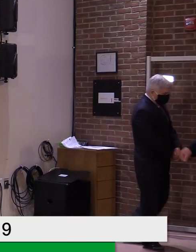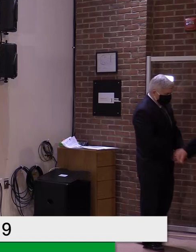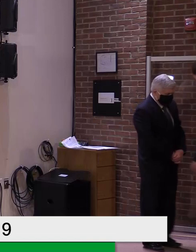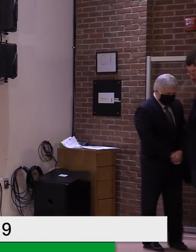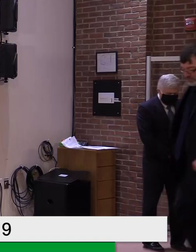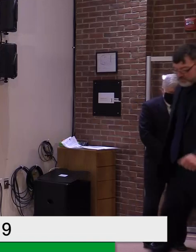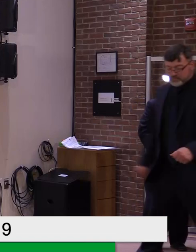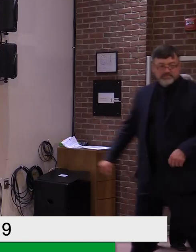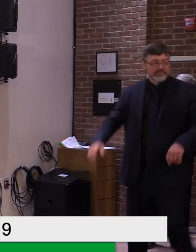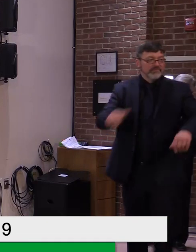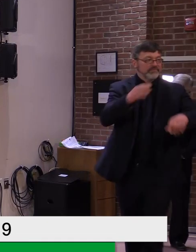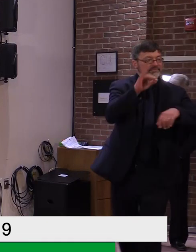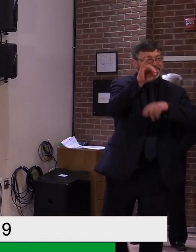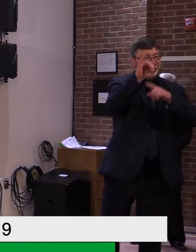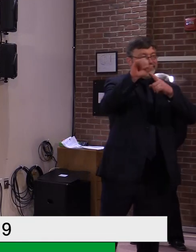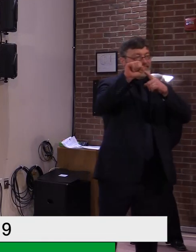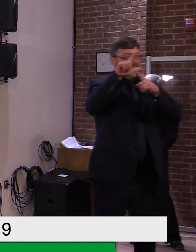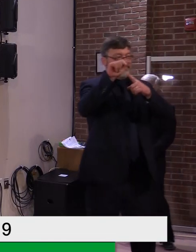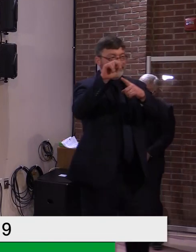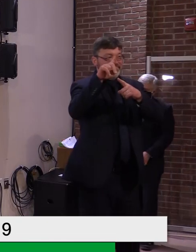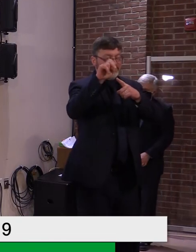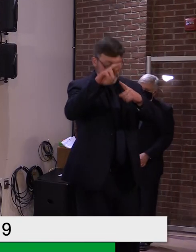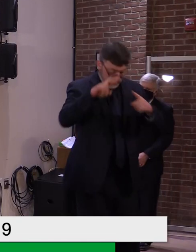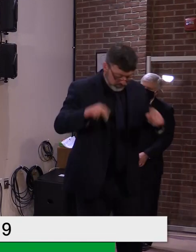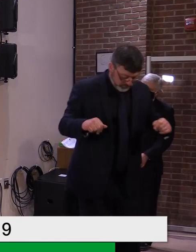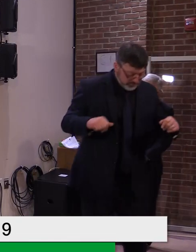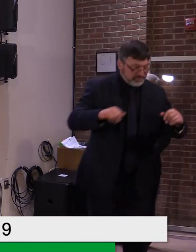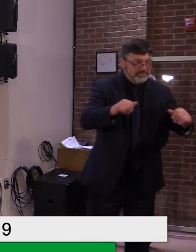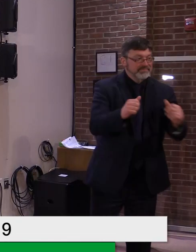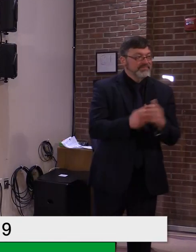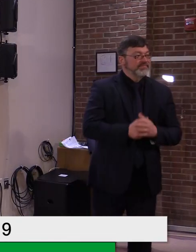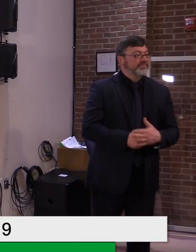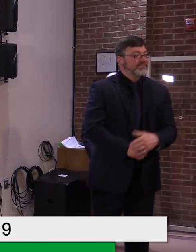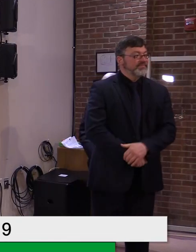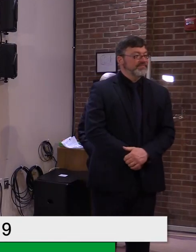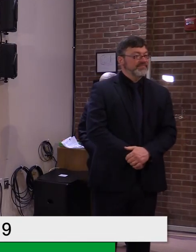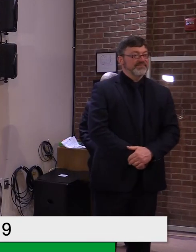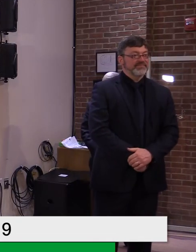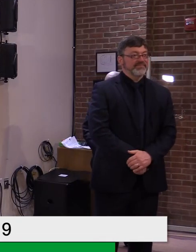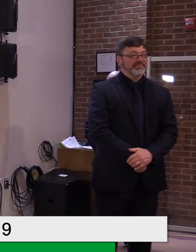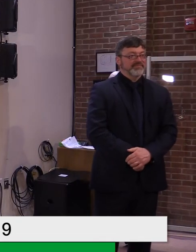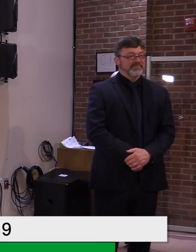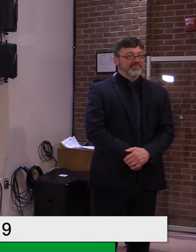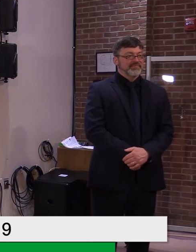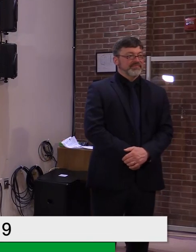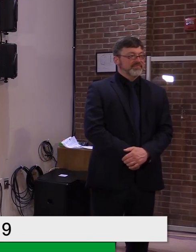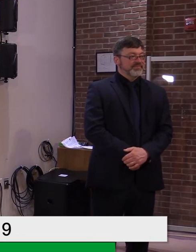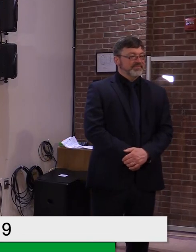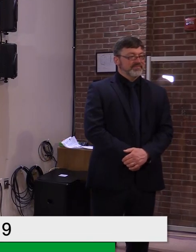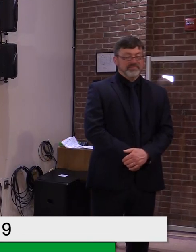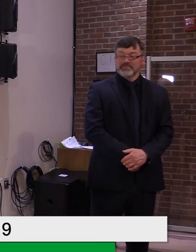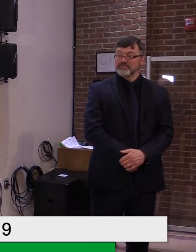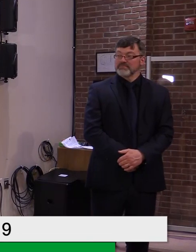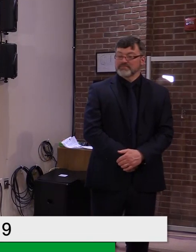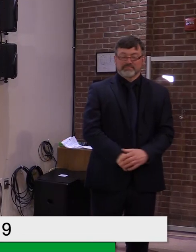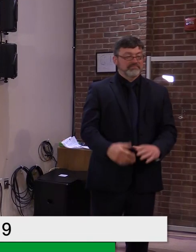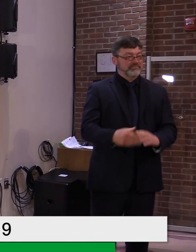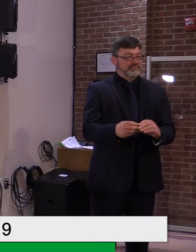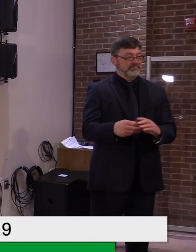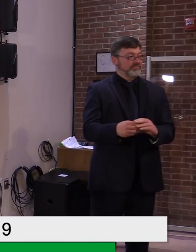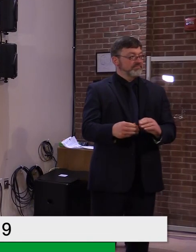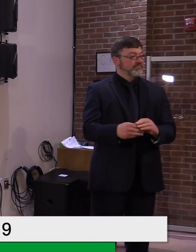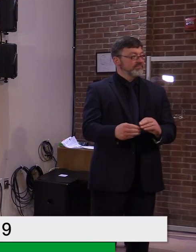Thank you, Rebecca. Governor, we're hearing from restaurant and bar owners that are looking to reopen